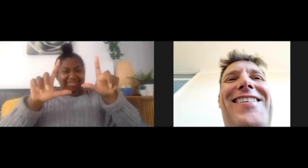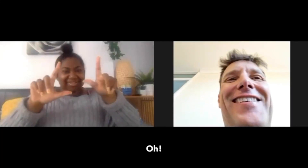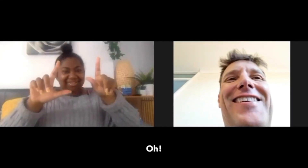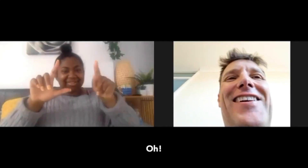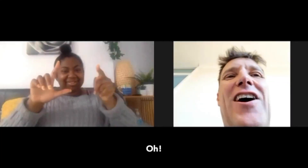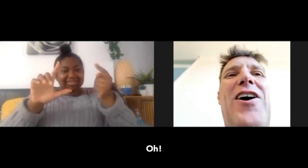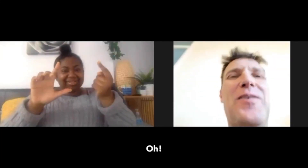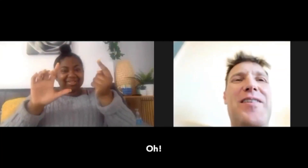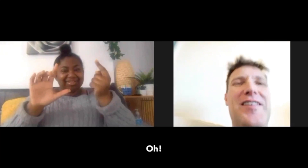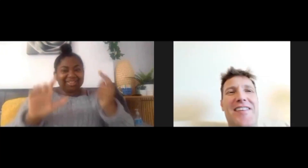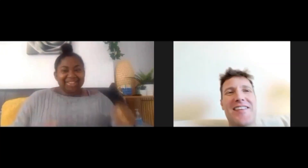Oh.